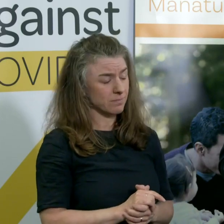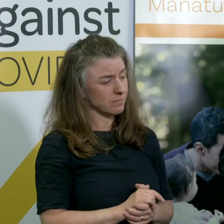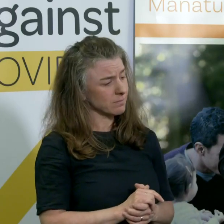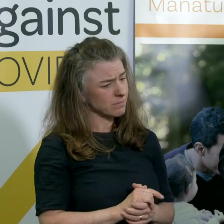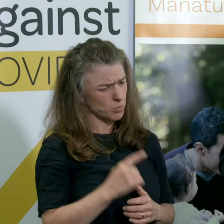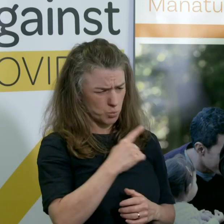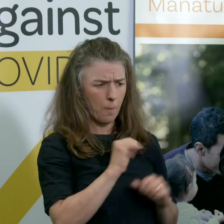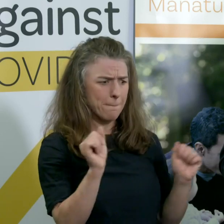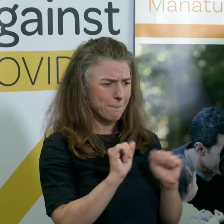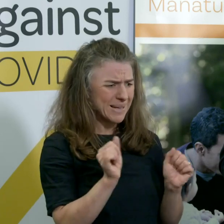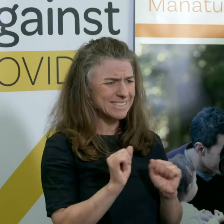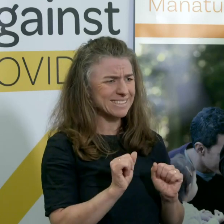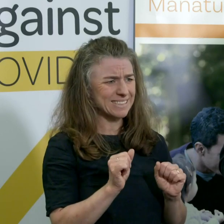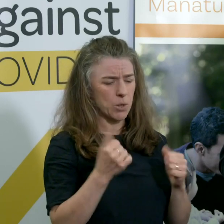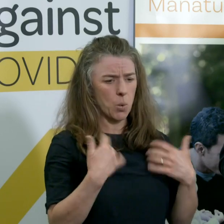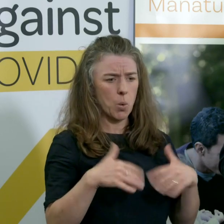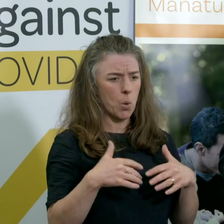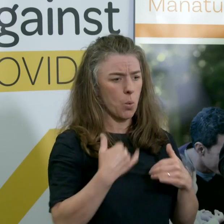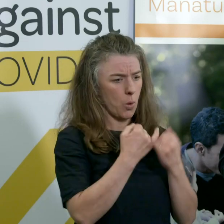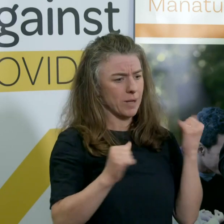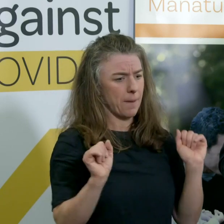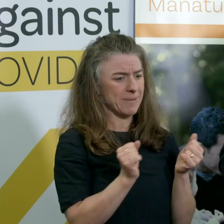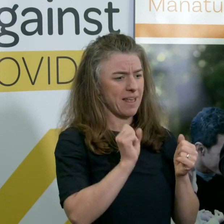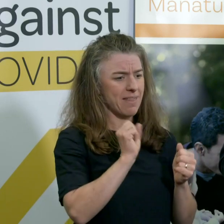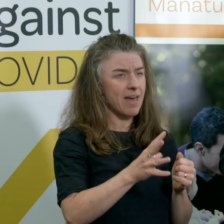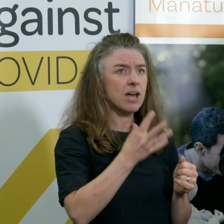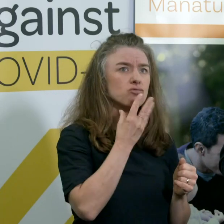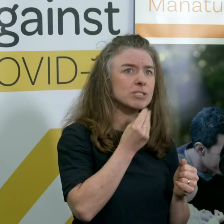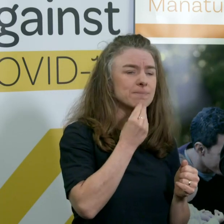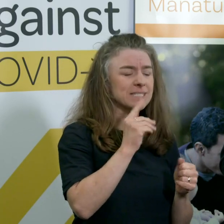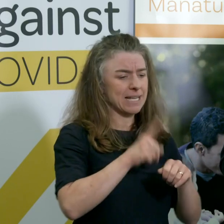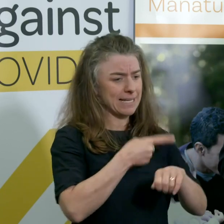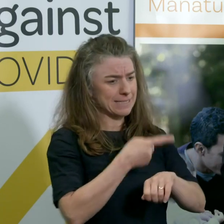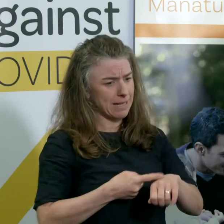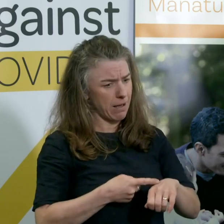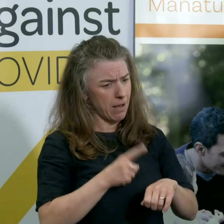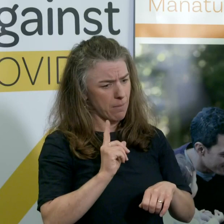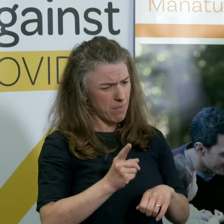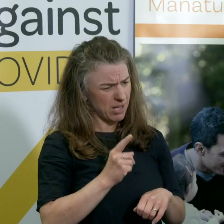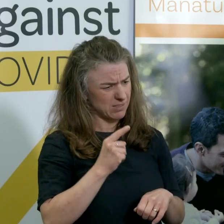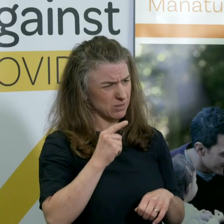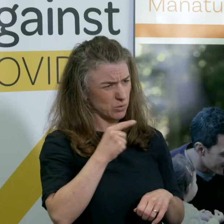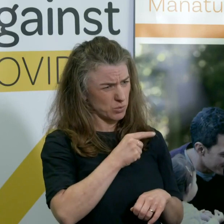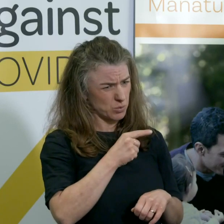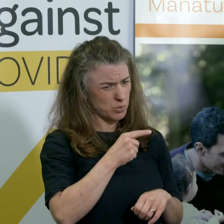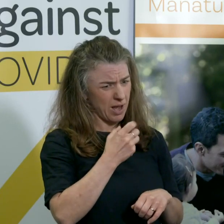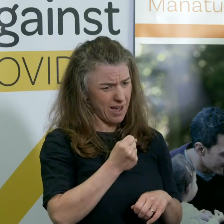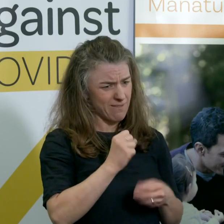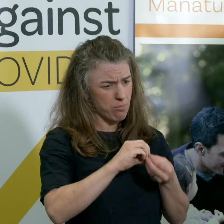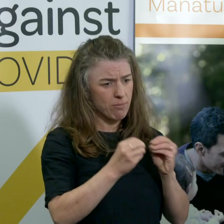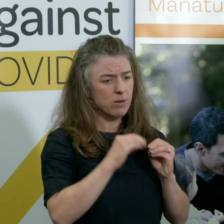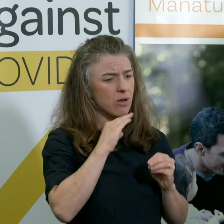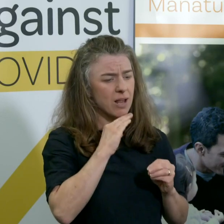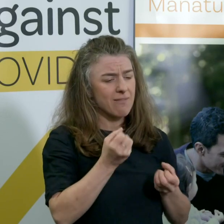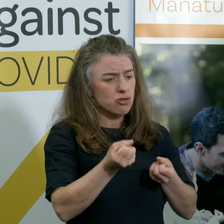probably ever faced, well surpassing Christmas and, those Easter rushes. But are you facing troubles with, say, truck driver shortages